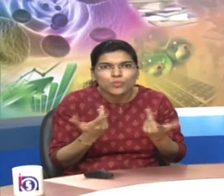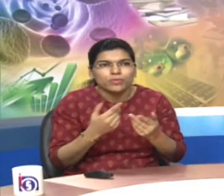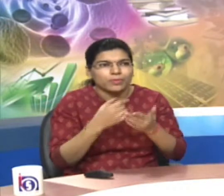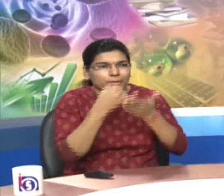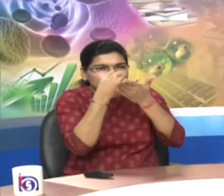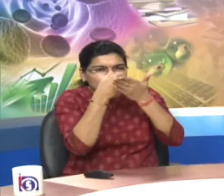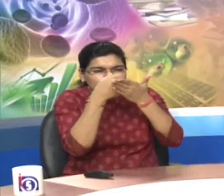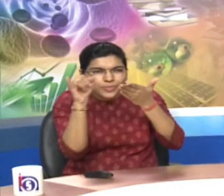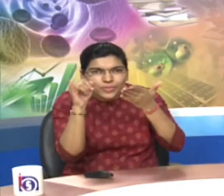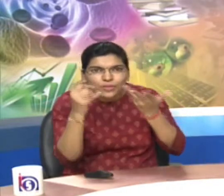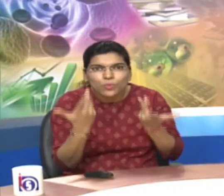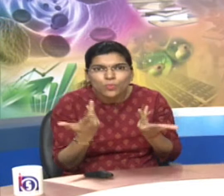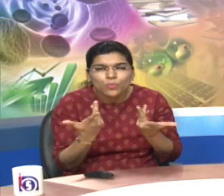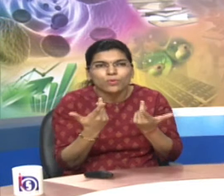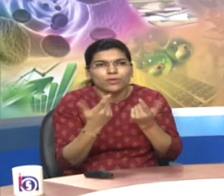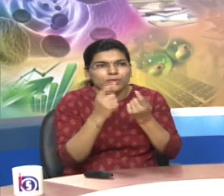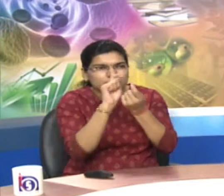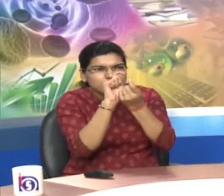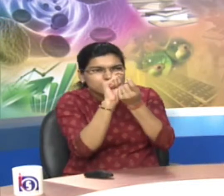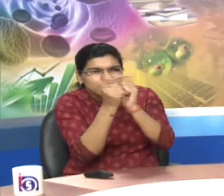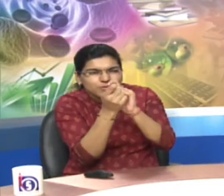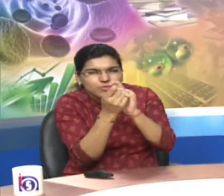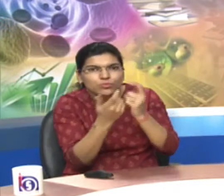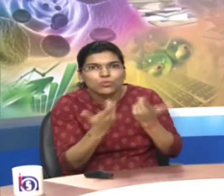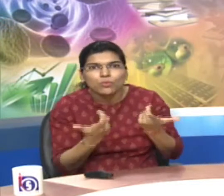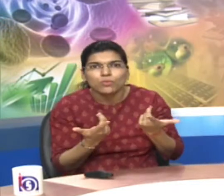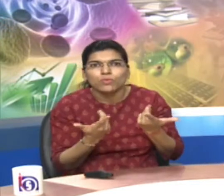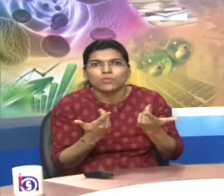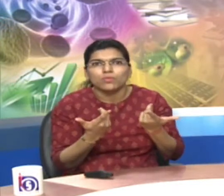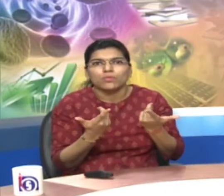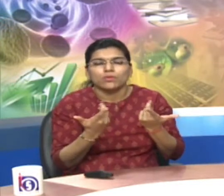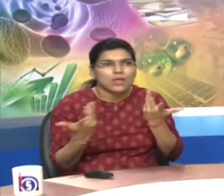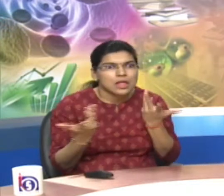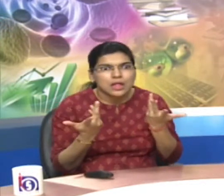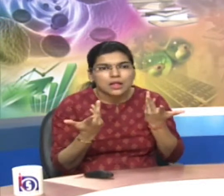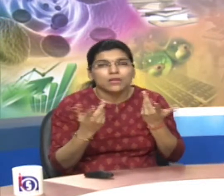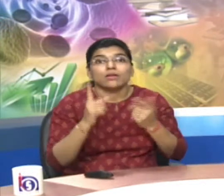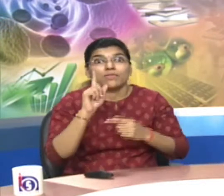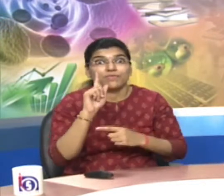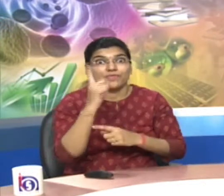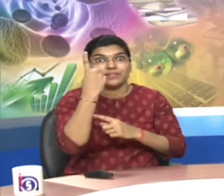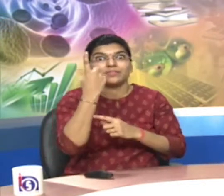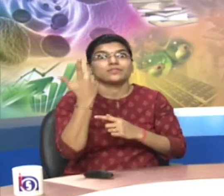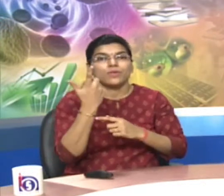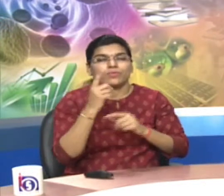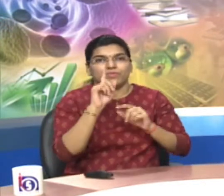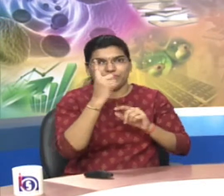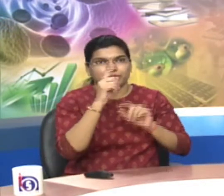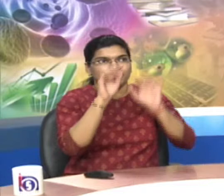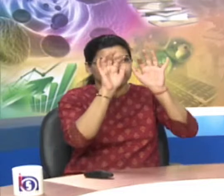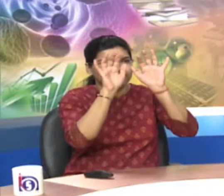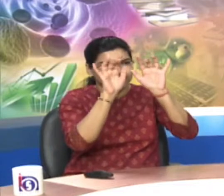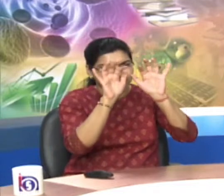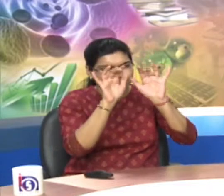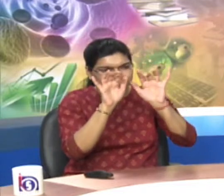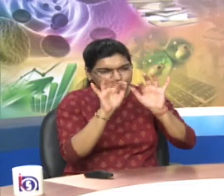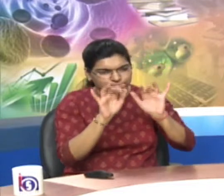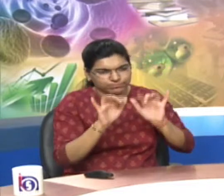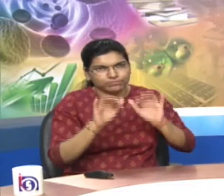coming and we think we have a notion that the person can steal our data, so first of all what